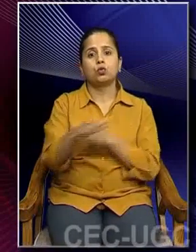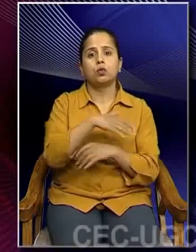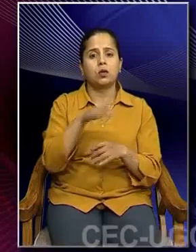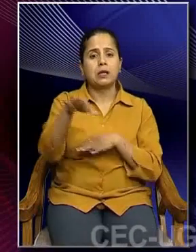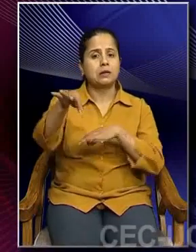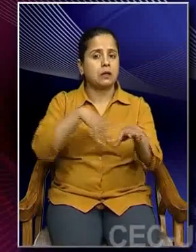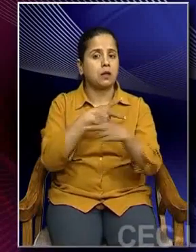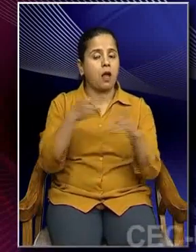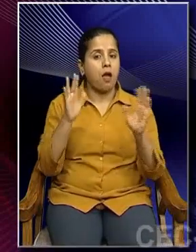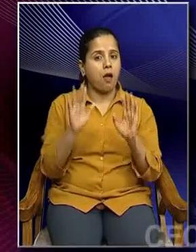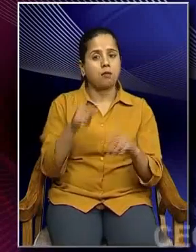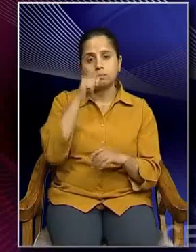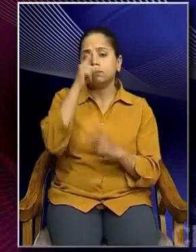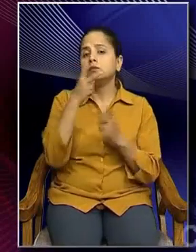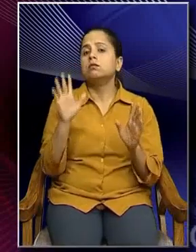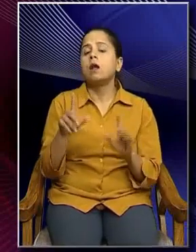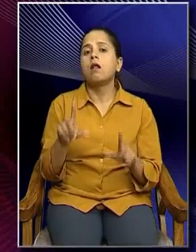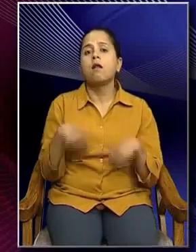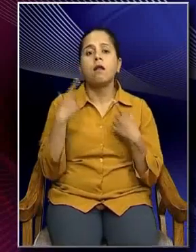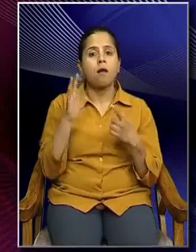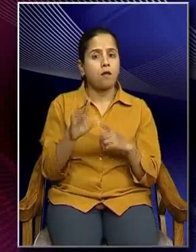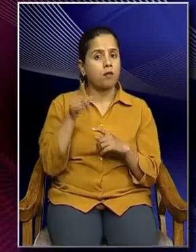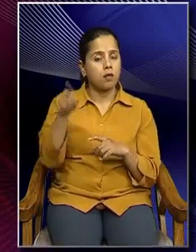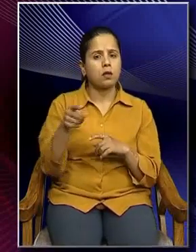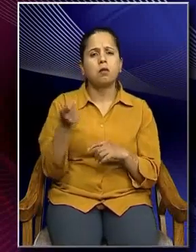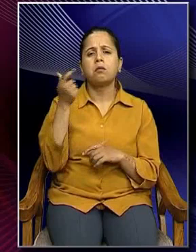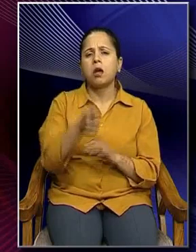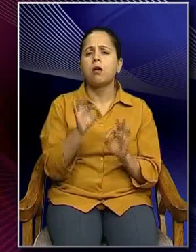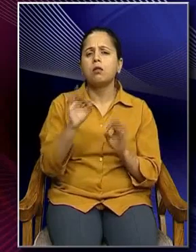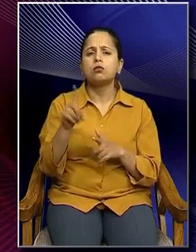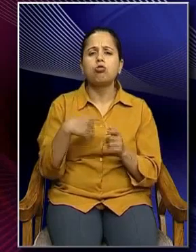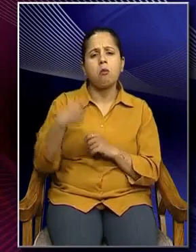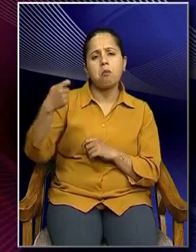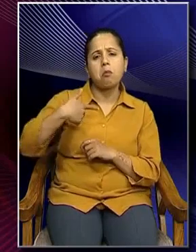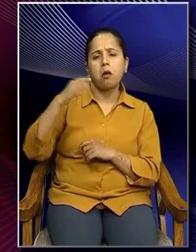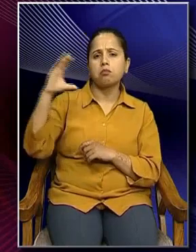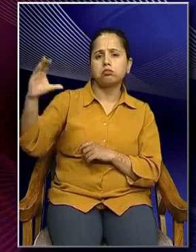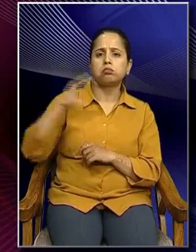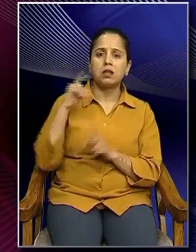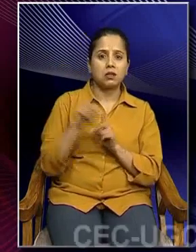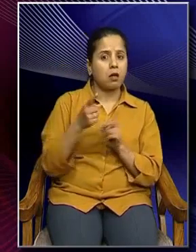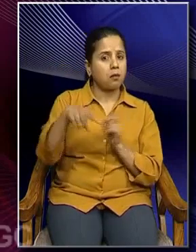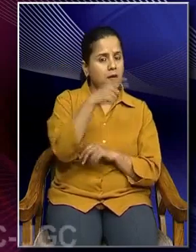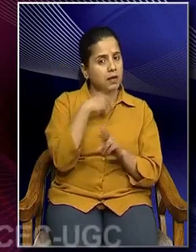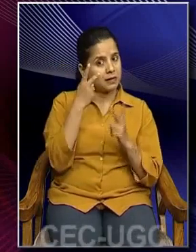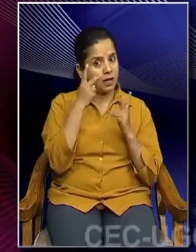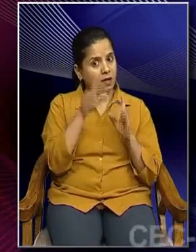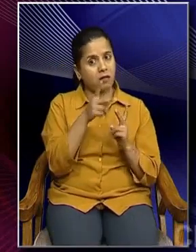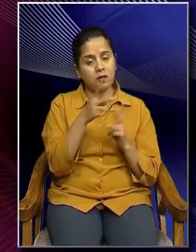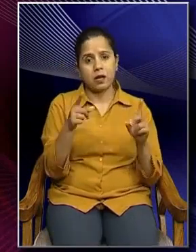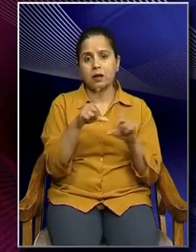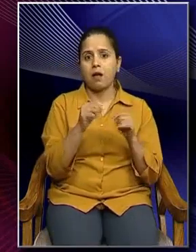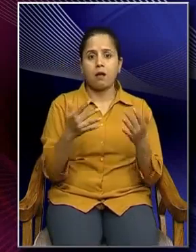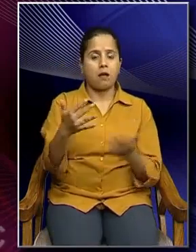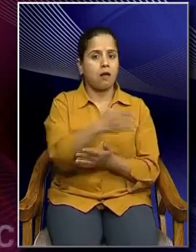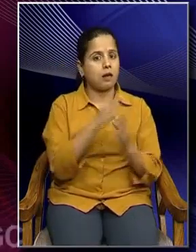metropolitan cities, working in one of the most well-paid jobs, even among them we have observed from various data from